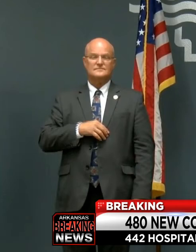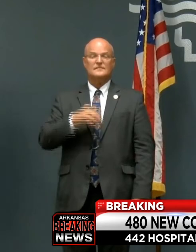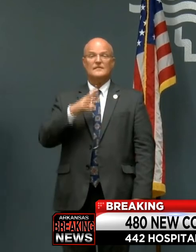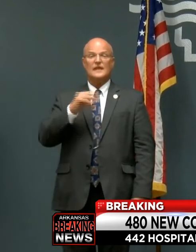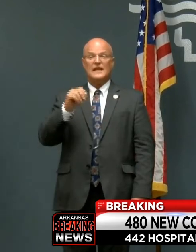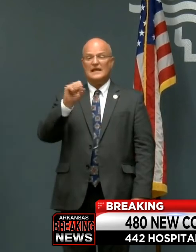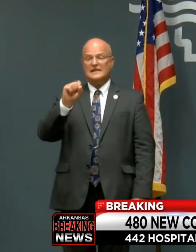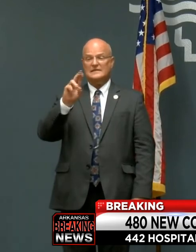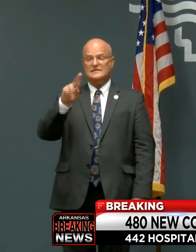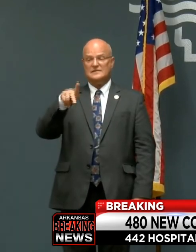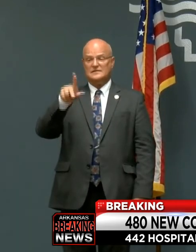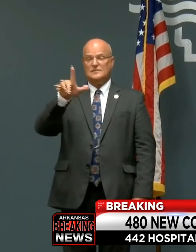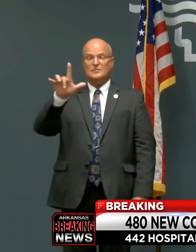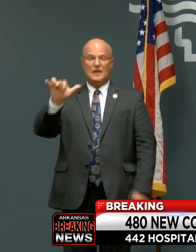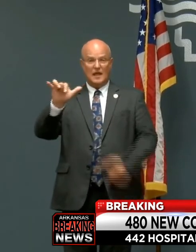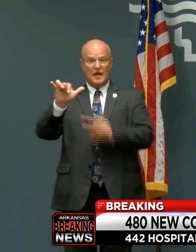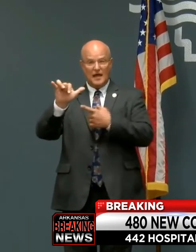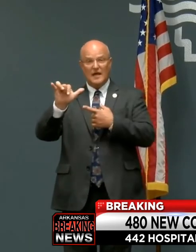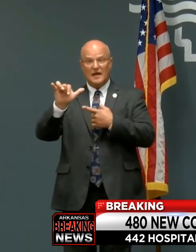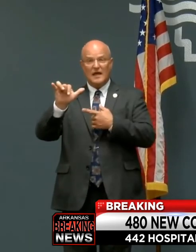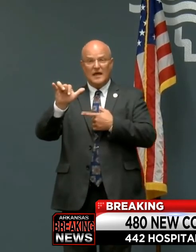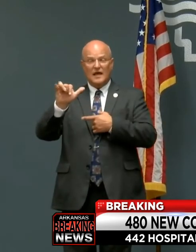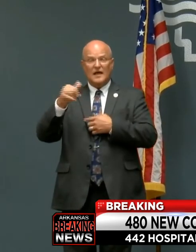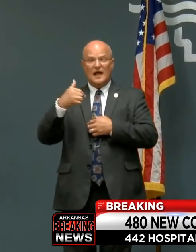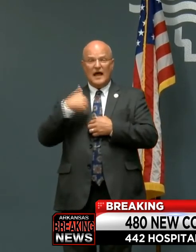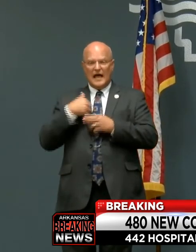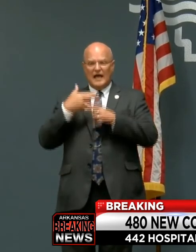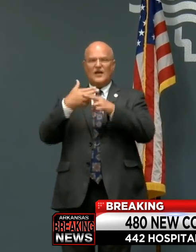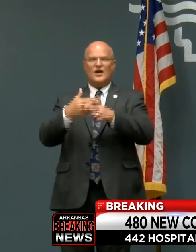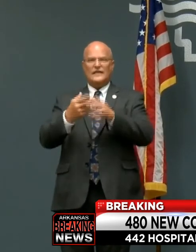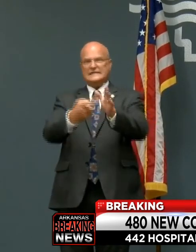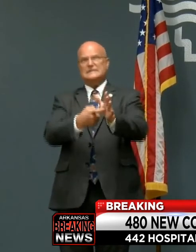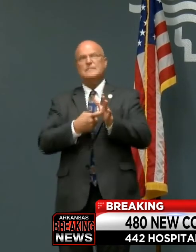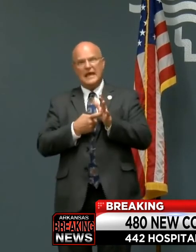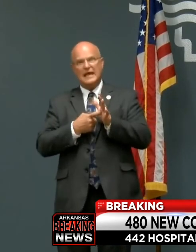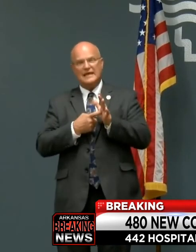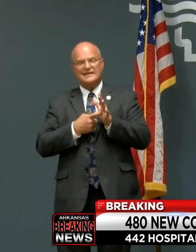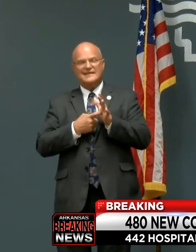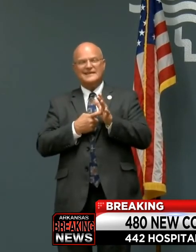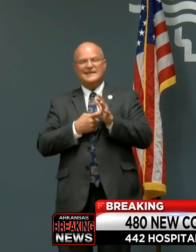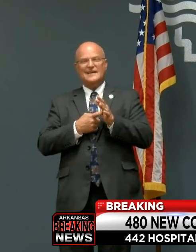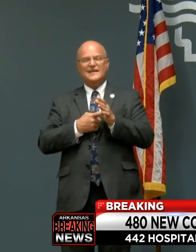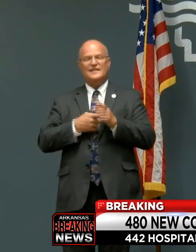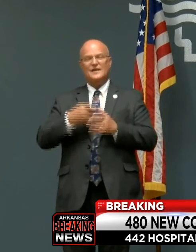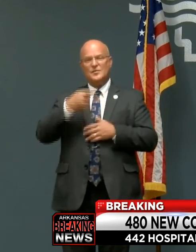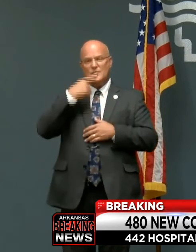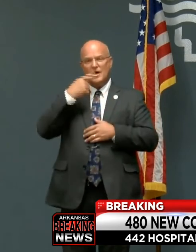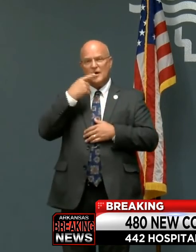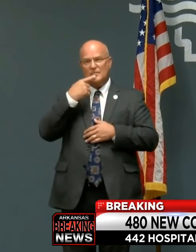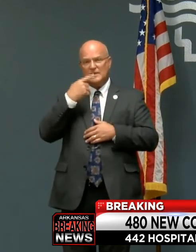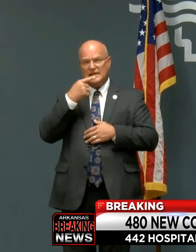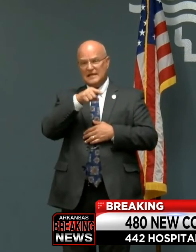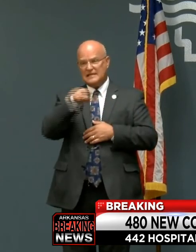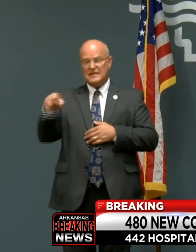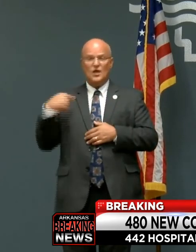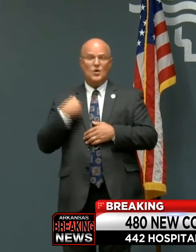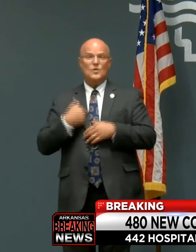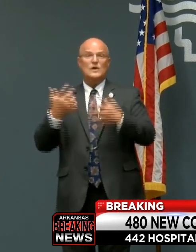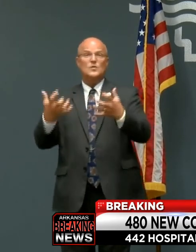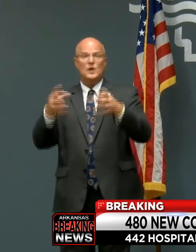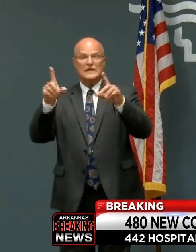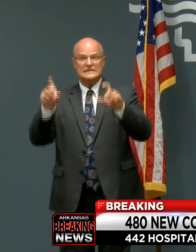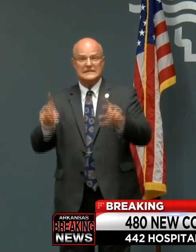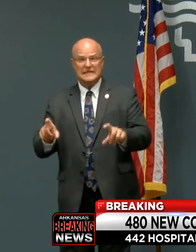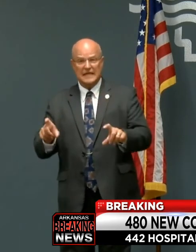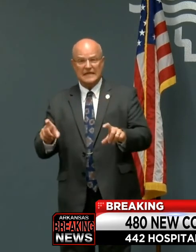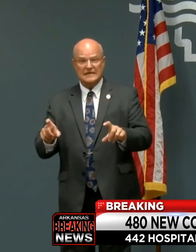And supply, I call that demand, actually, of the public who says, you know, we want to